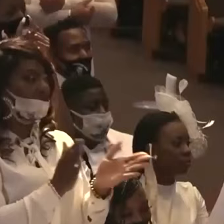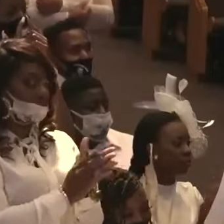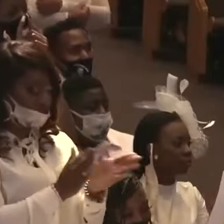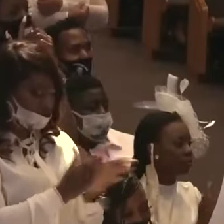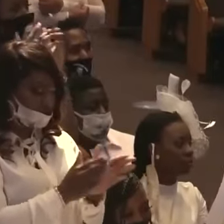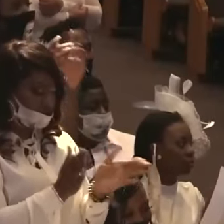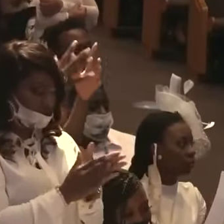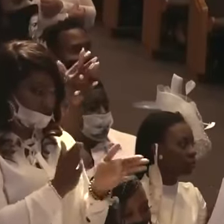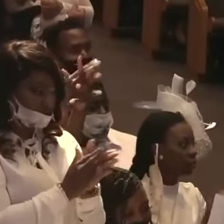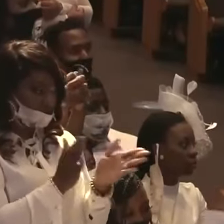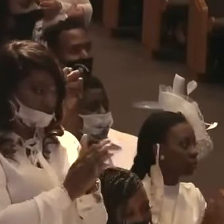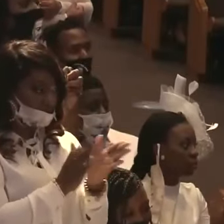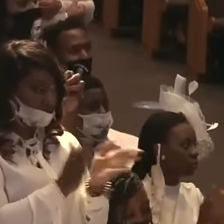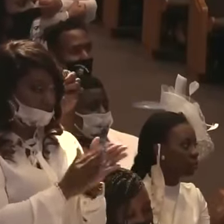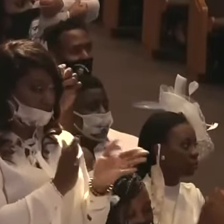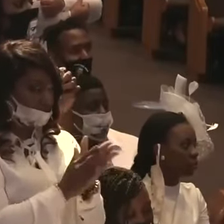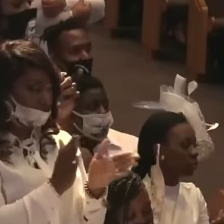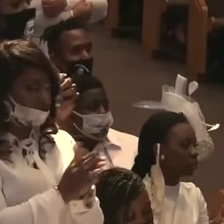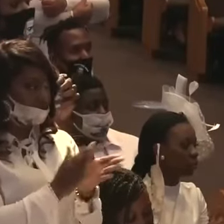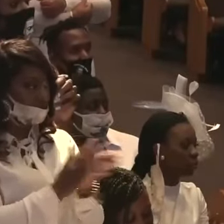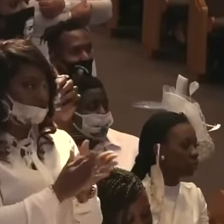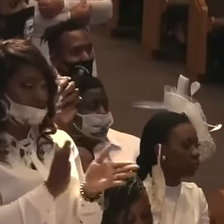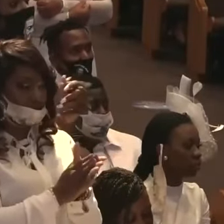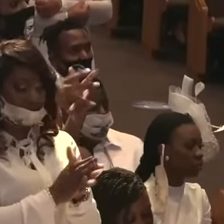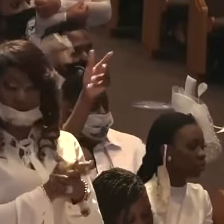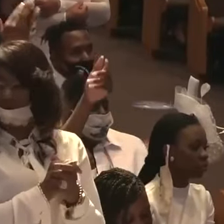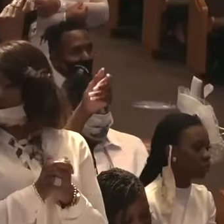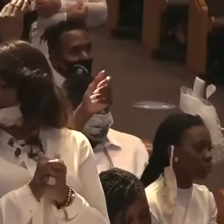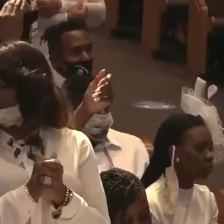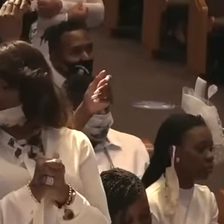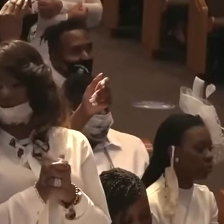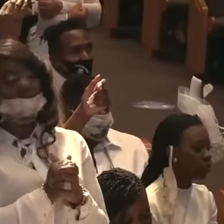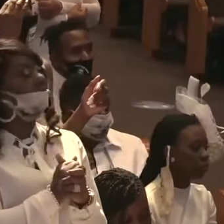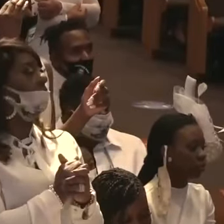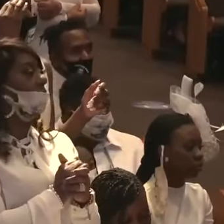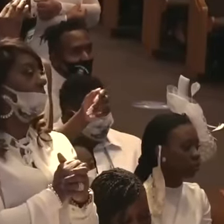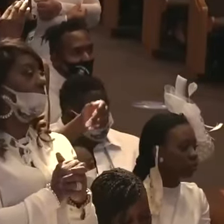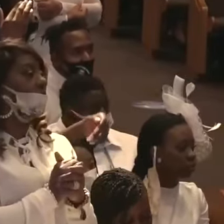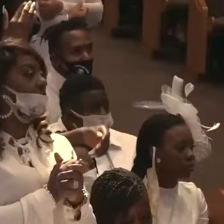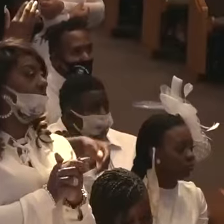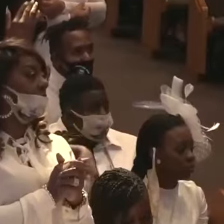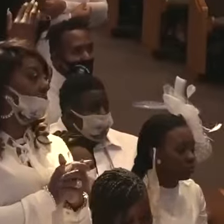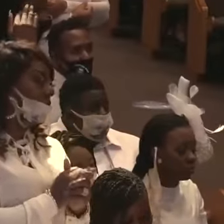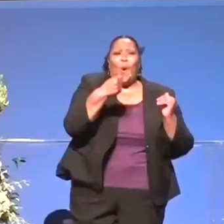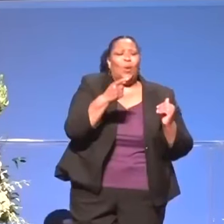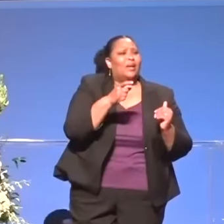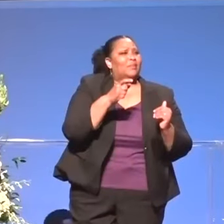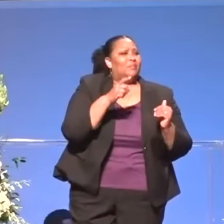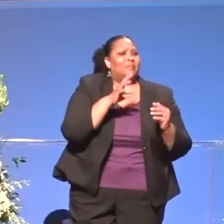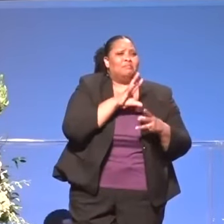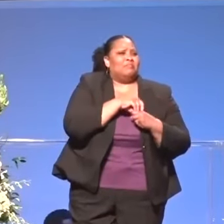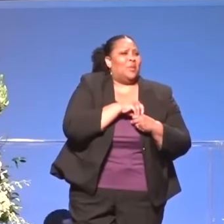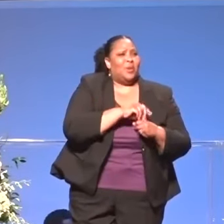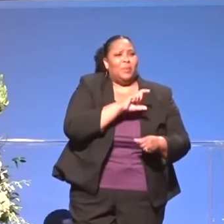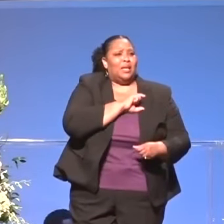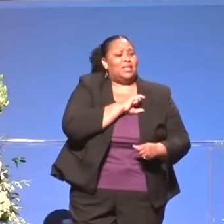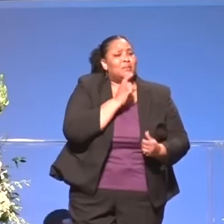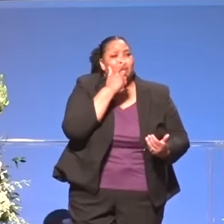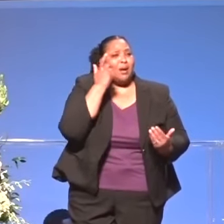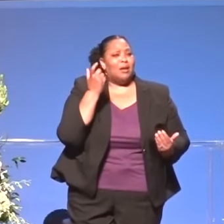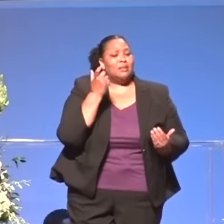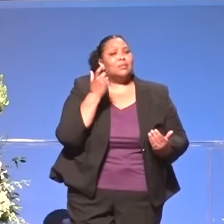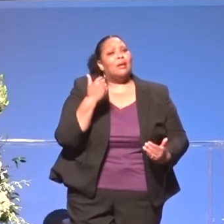in this executive order. But I want you to know it goes beyond just policing because